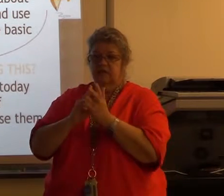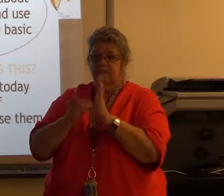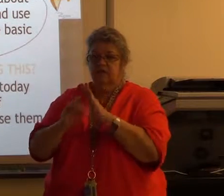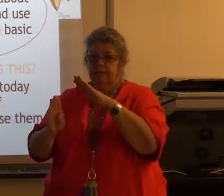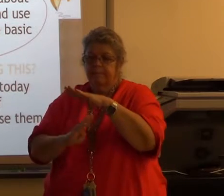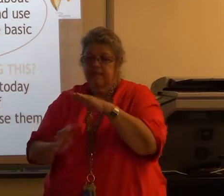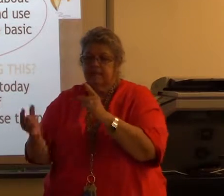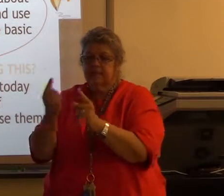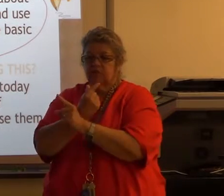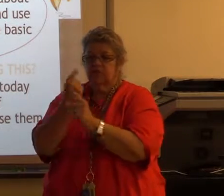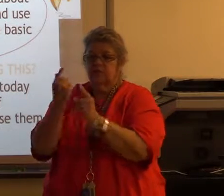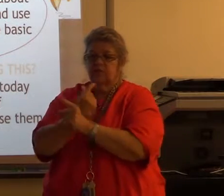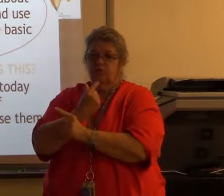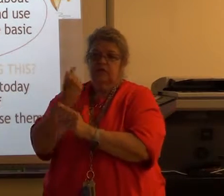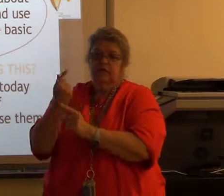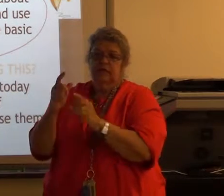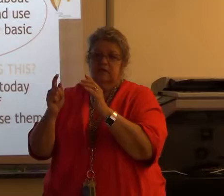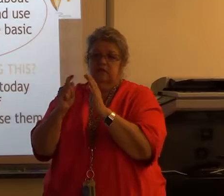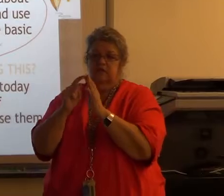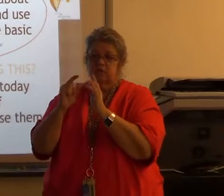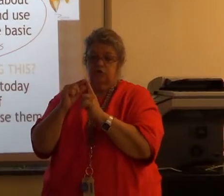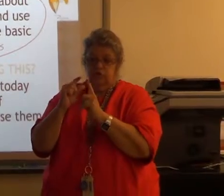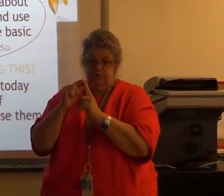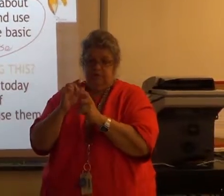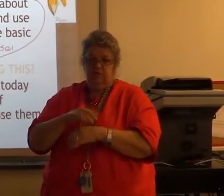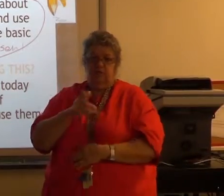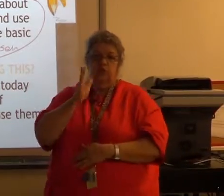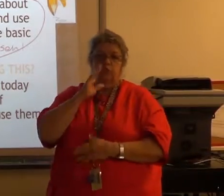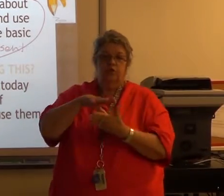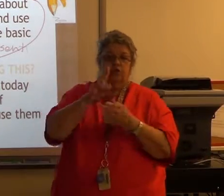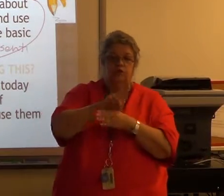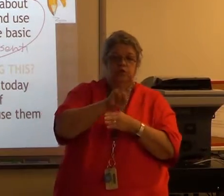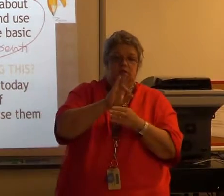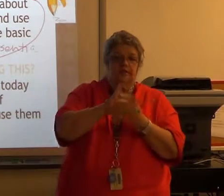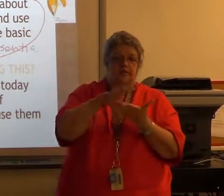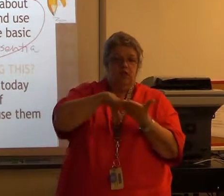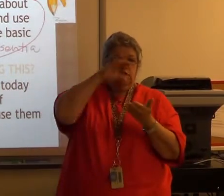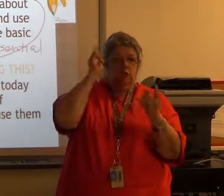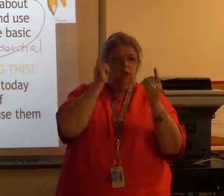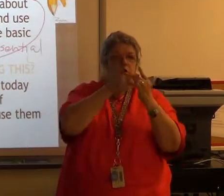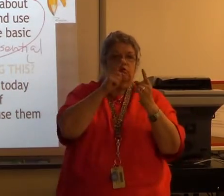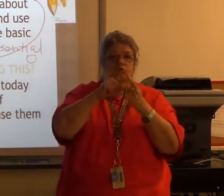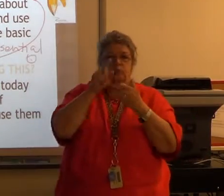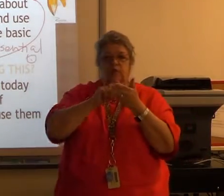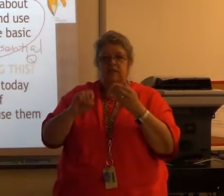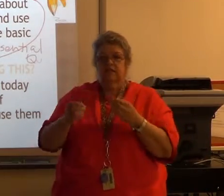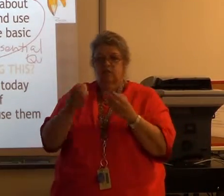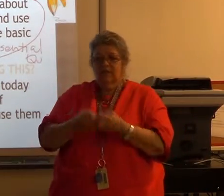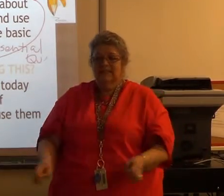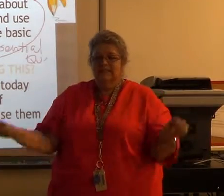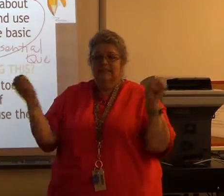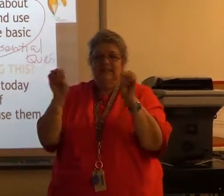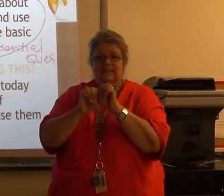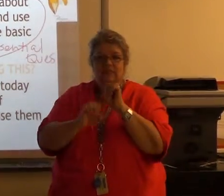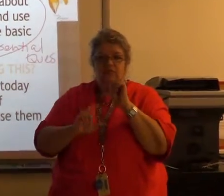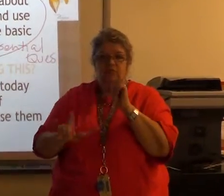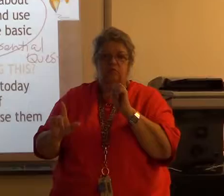this learning goal to write your essential question on your notes. We've had